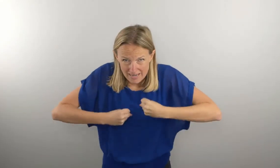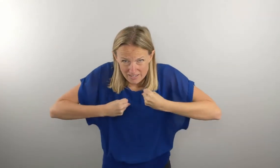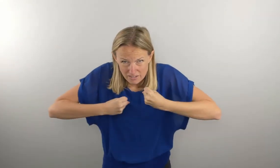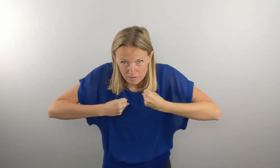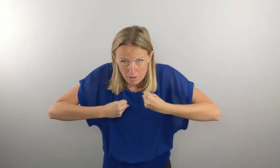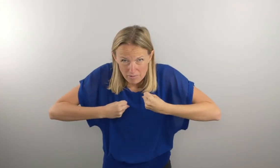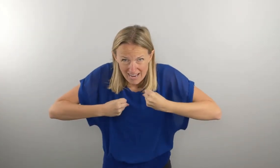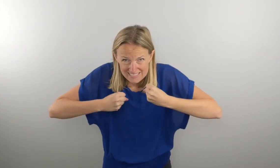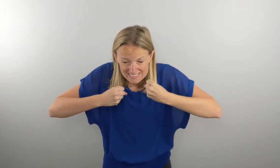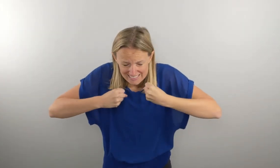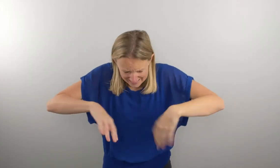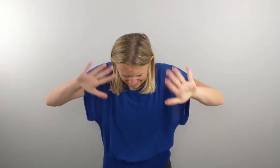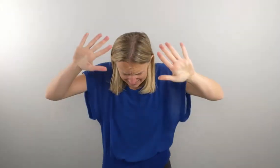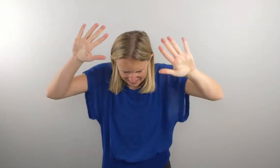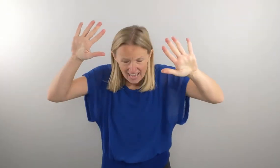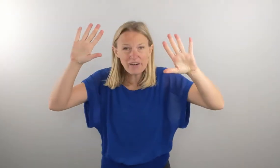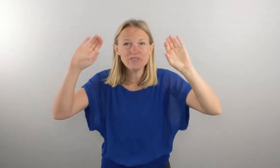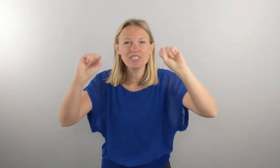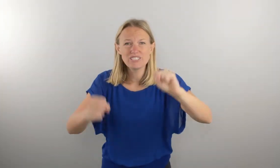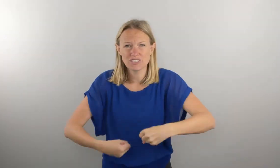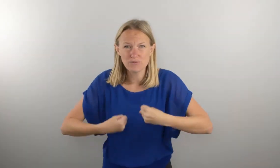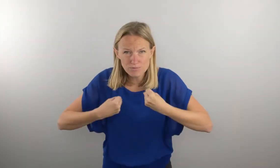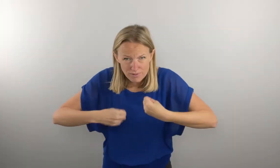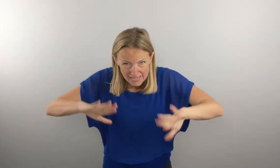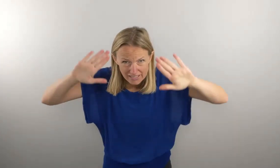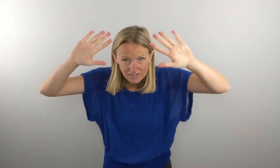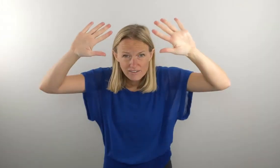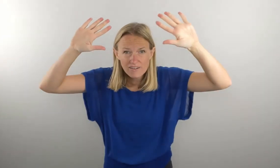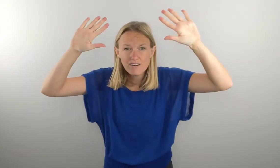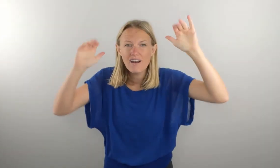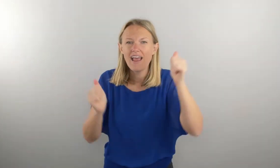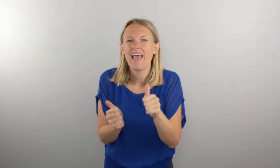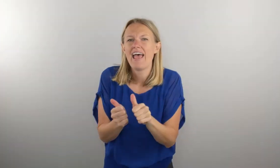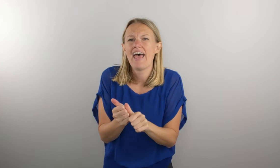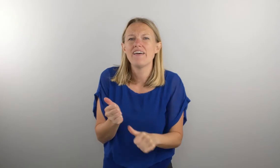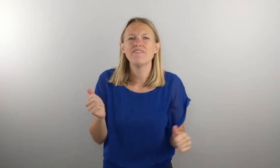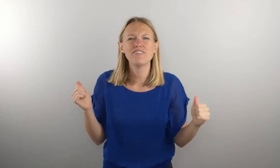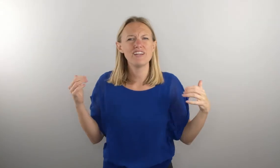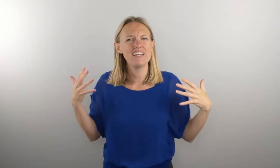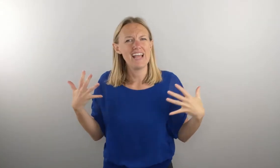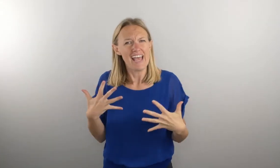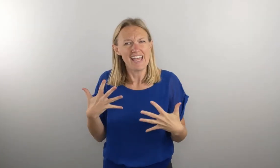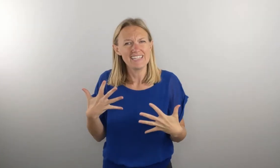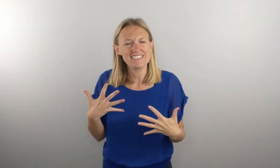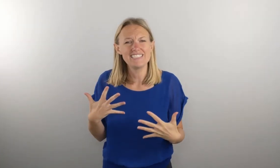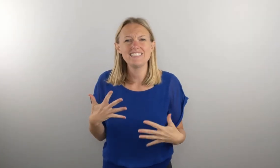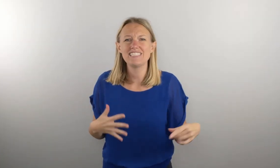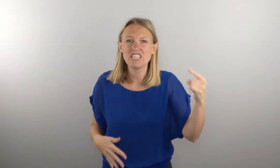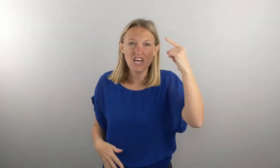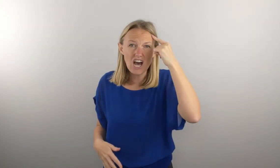Surrender. Remember, S is in and then out. Surrender every anxious